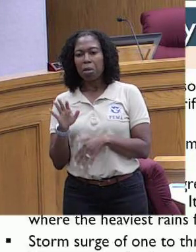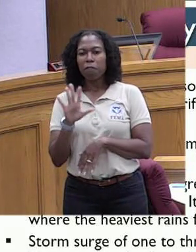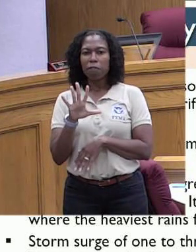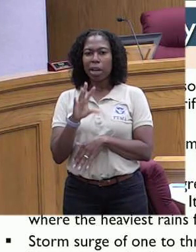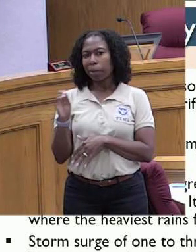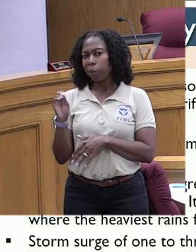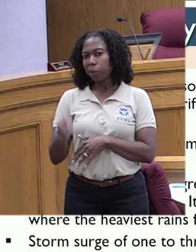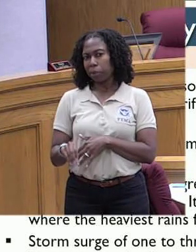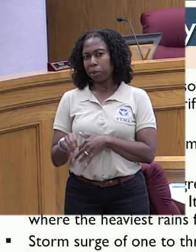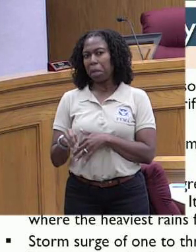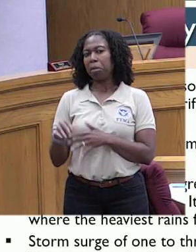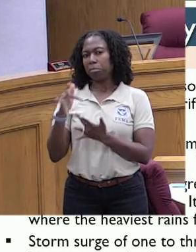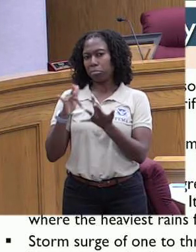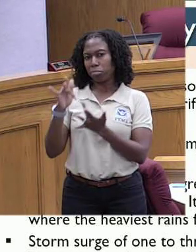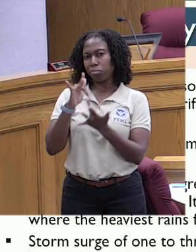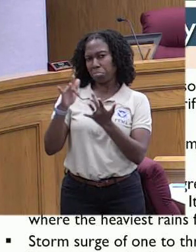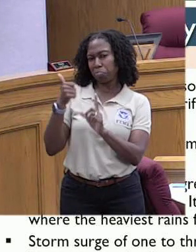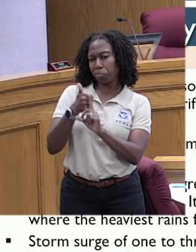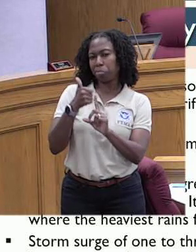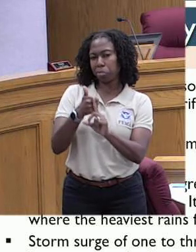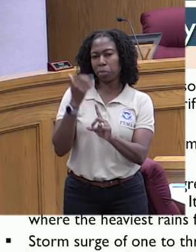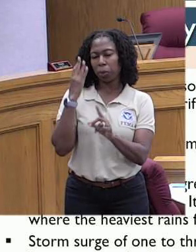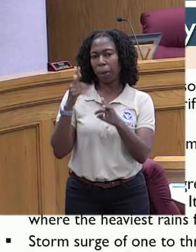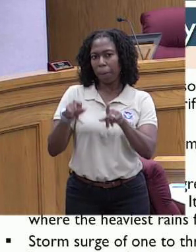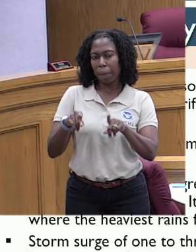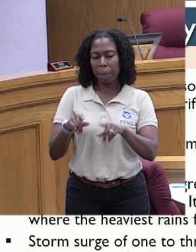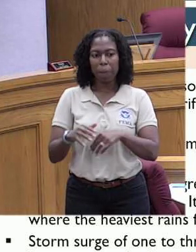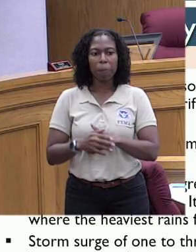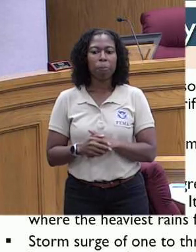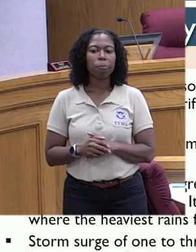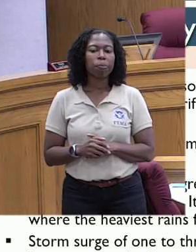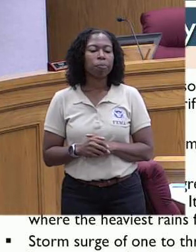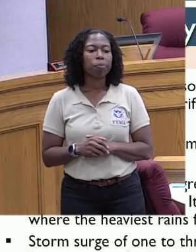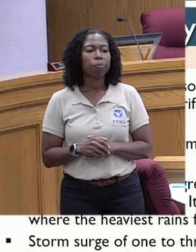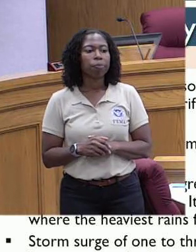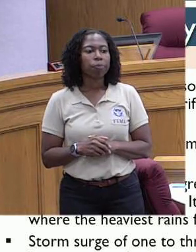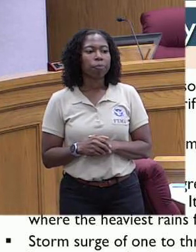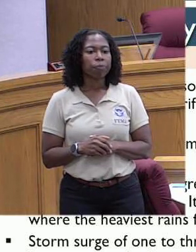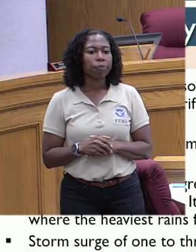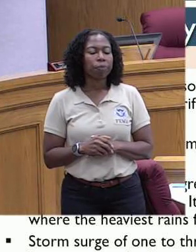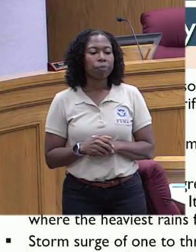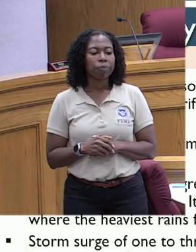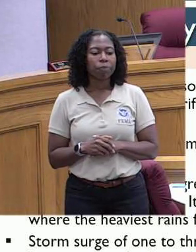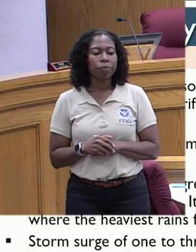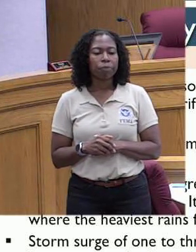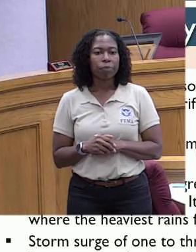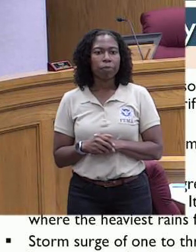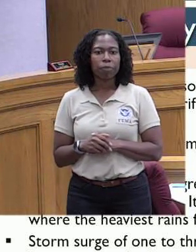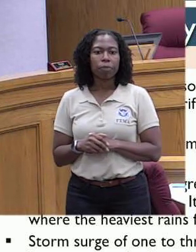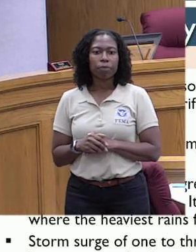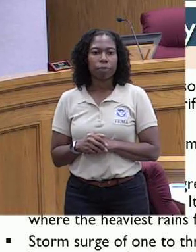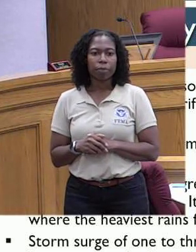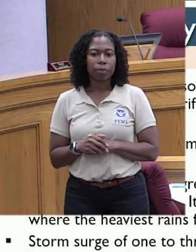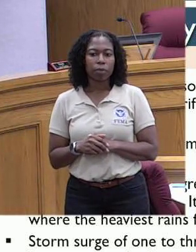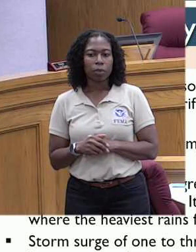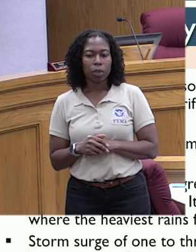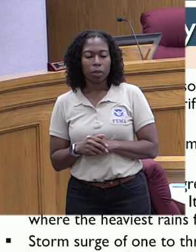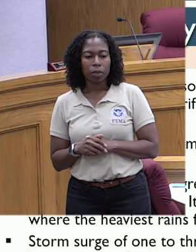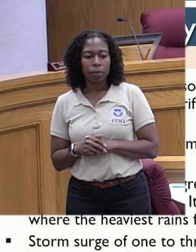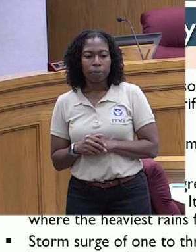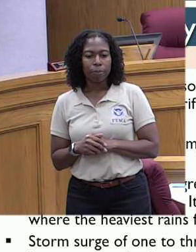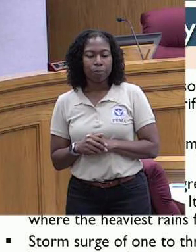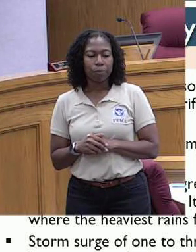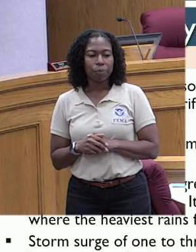tornadoes. So in terms of our confidence level for the various forecast parameters, the wind aspects of it we feel very confident